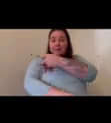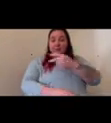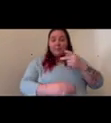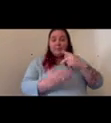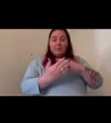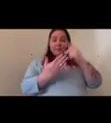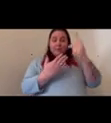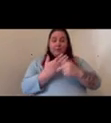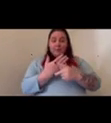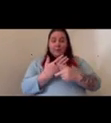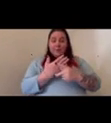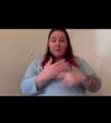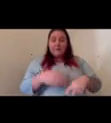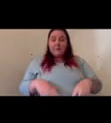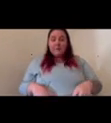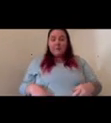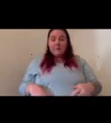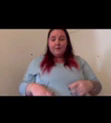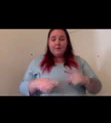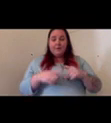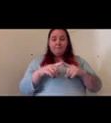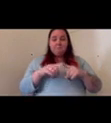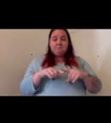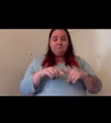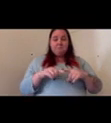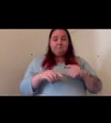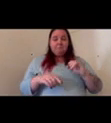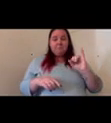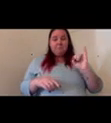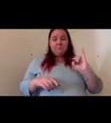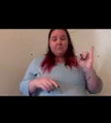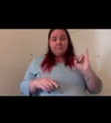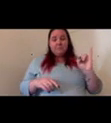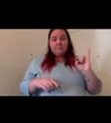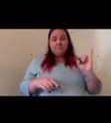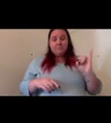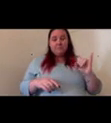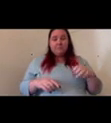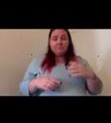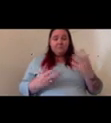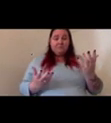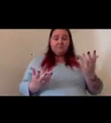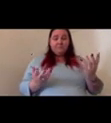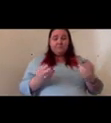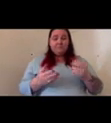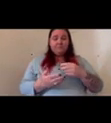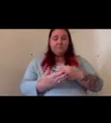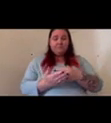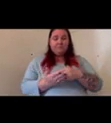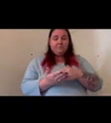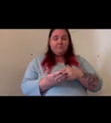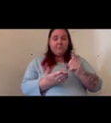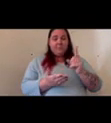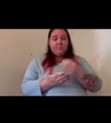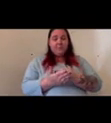patients, outpatient and inpatient programs. It just depends on your